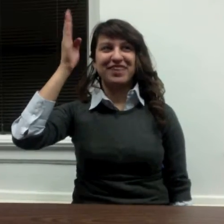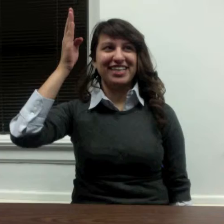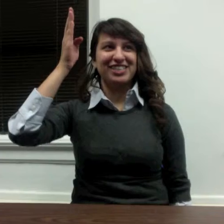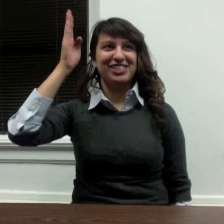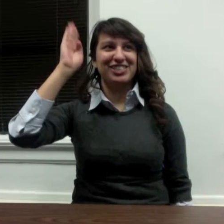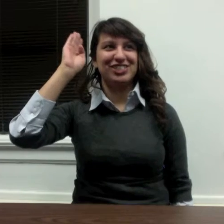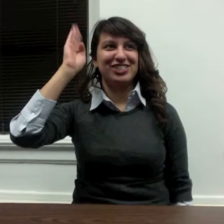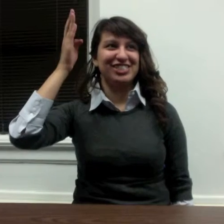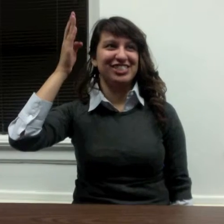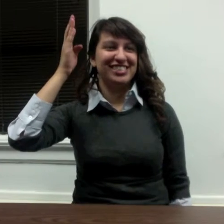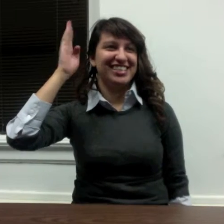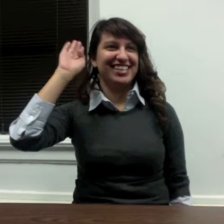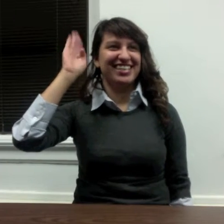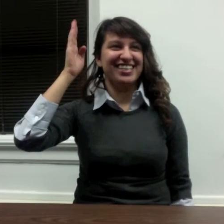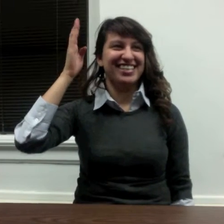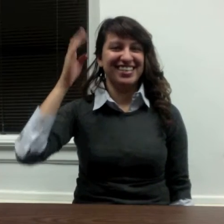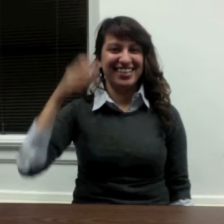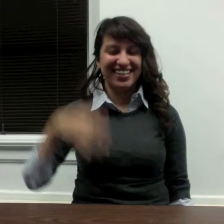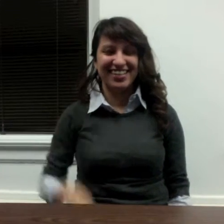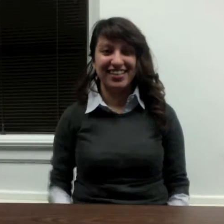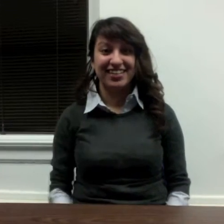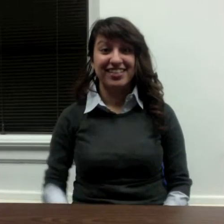Okay. Good evening, everyone.